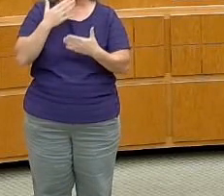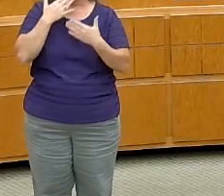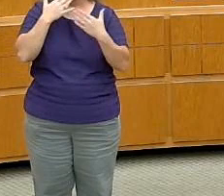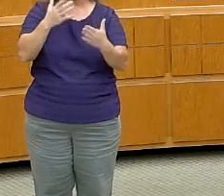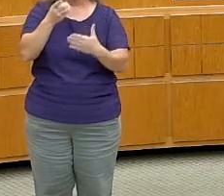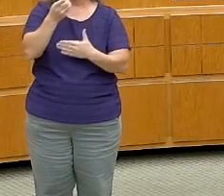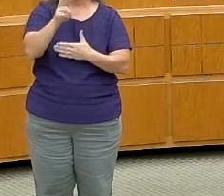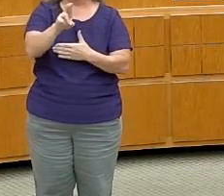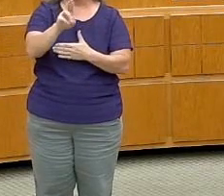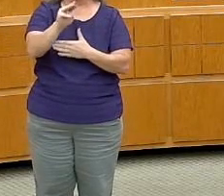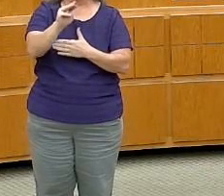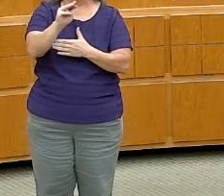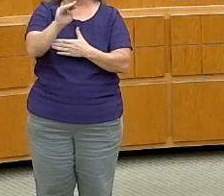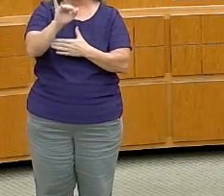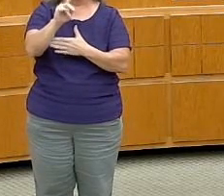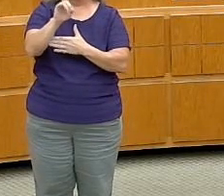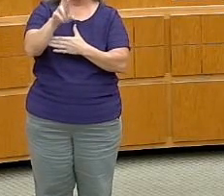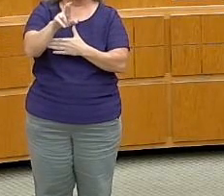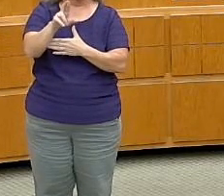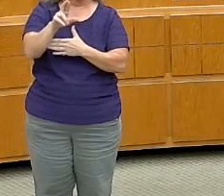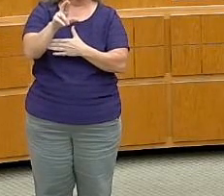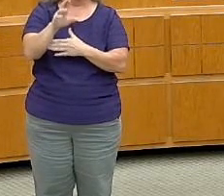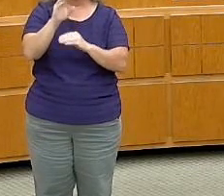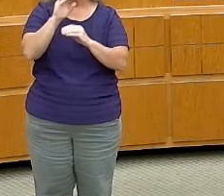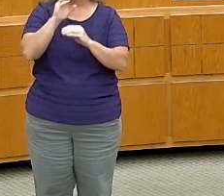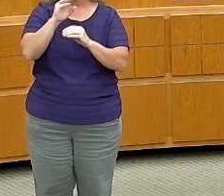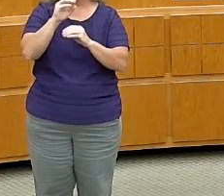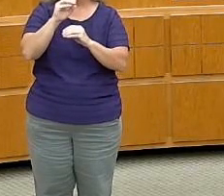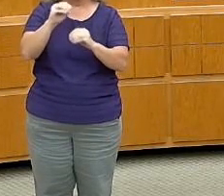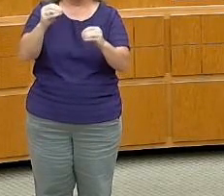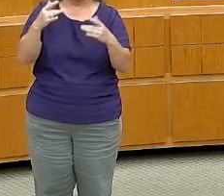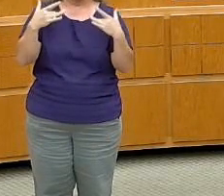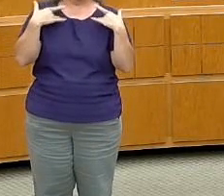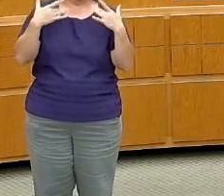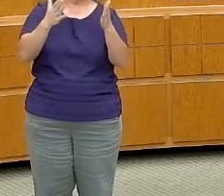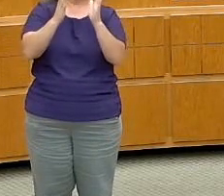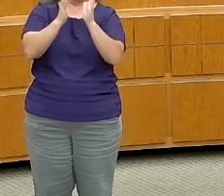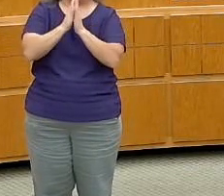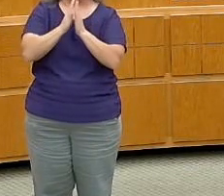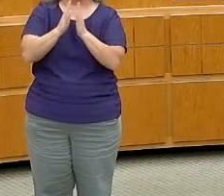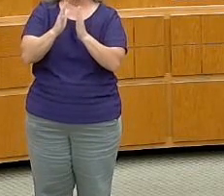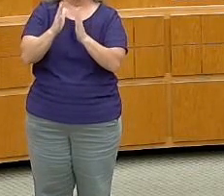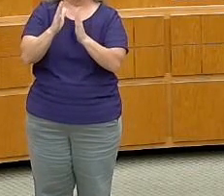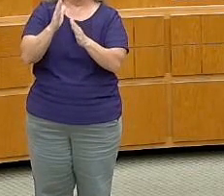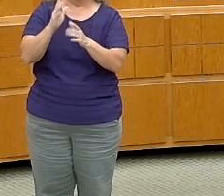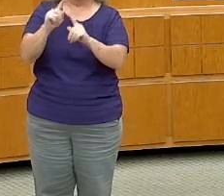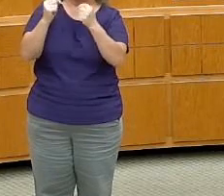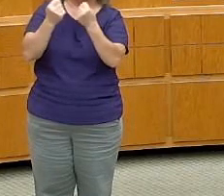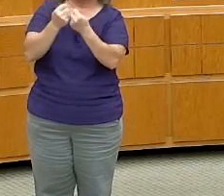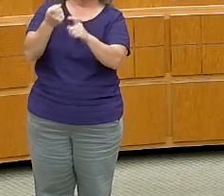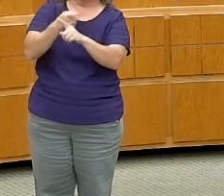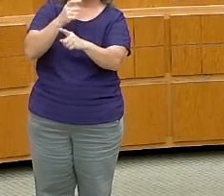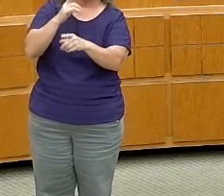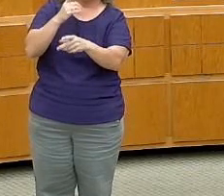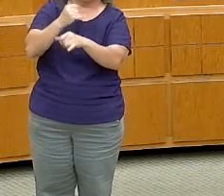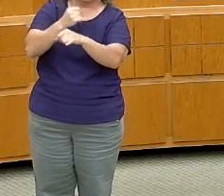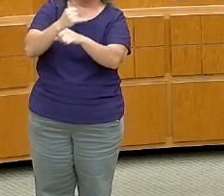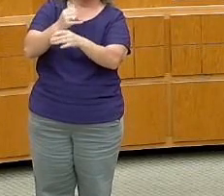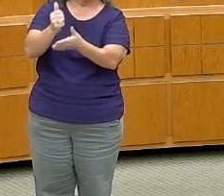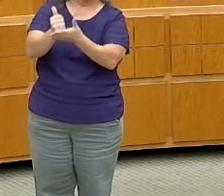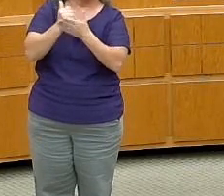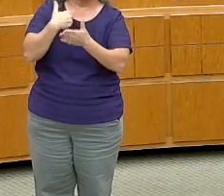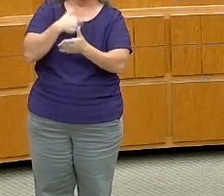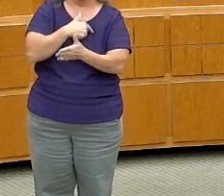who without hesitation asked a team from her campus to help us out and help the community out.